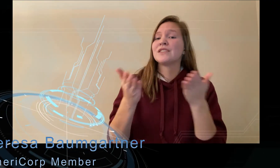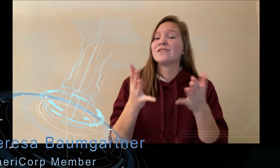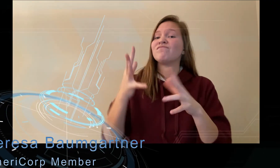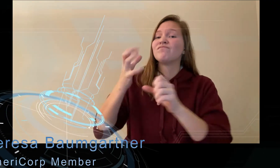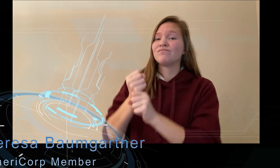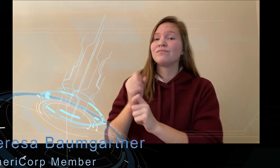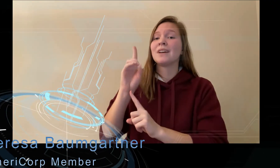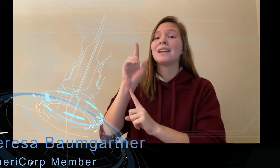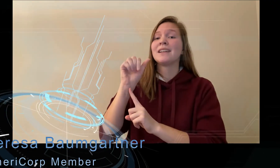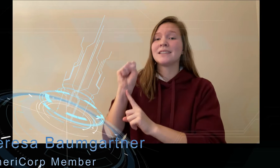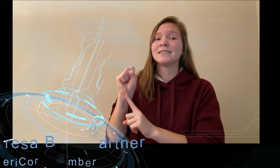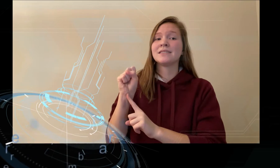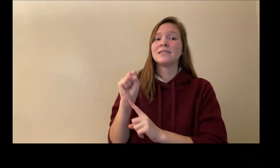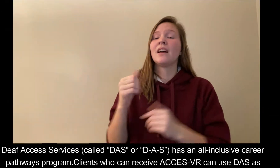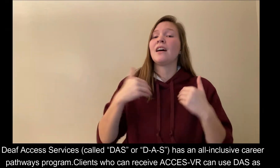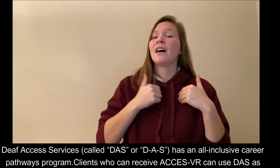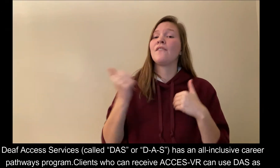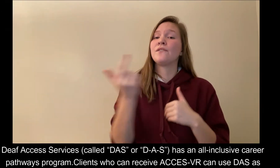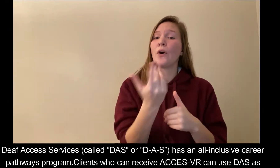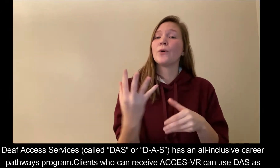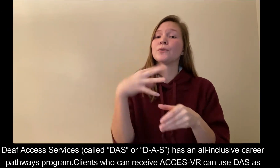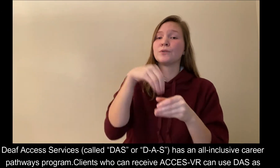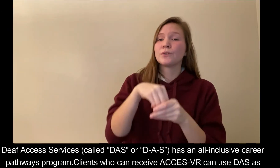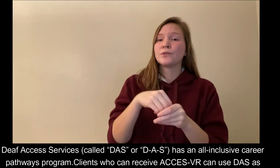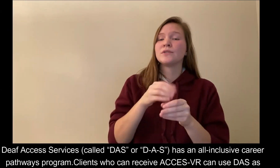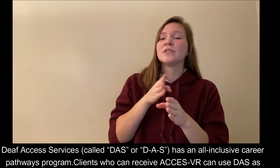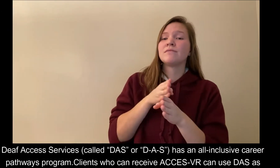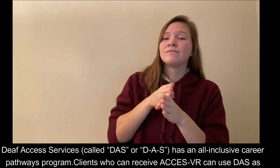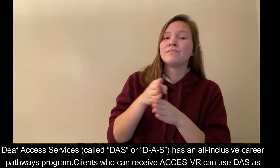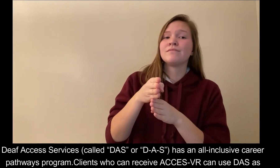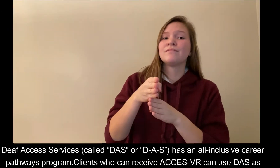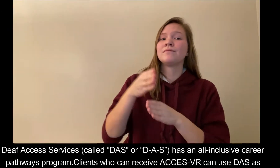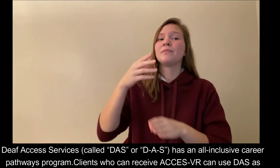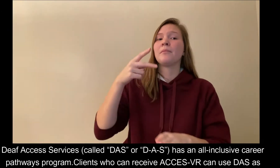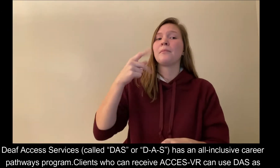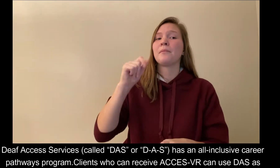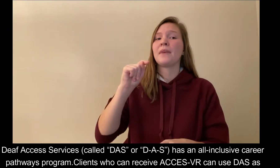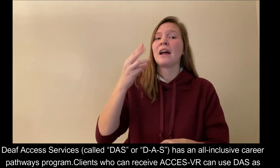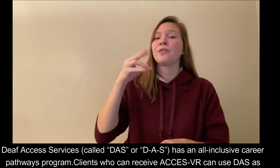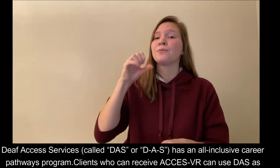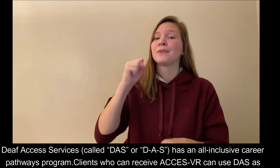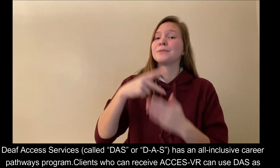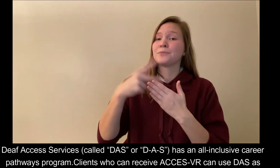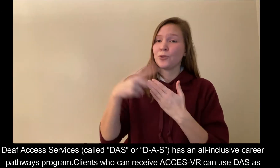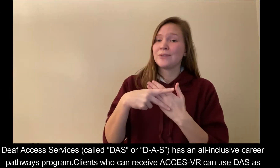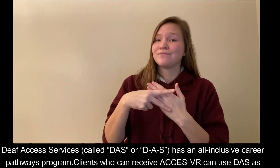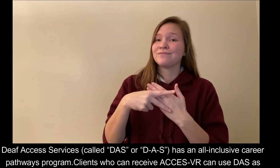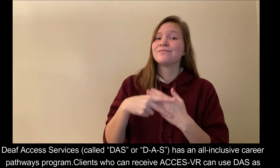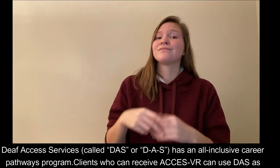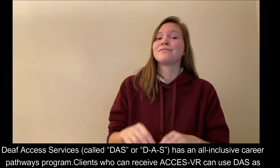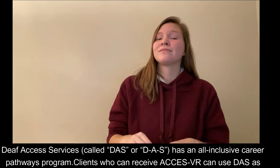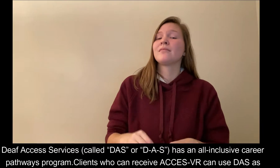Access Services, called DAS or DAS, has an all-inclusive career pathways